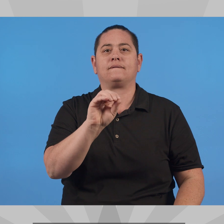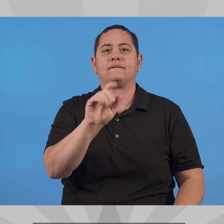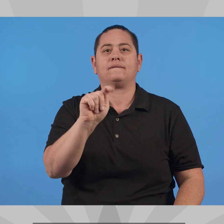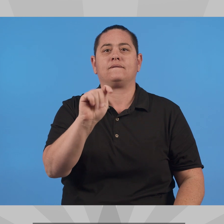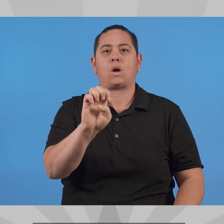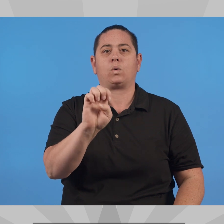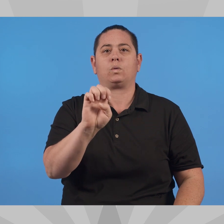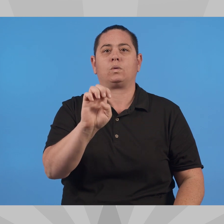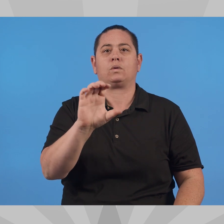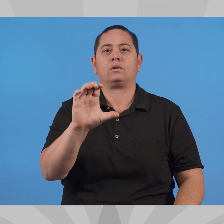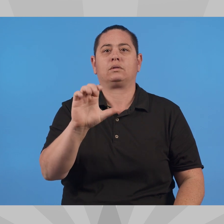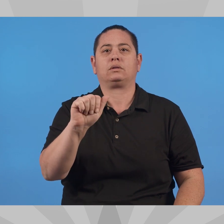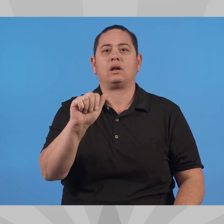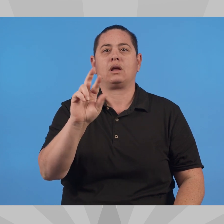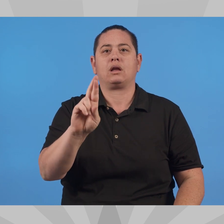website